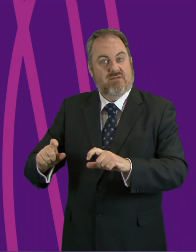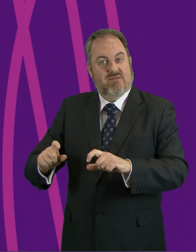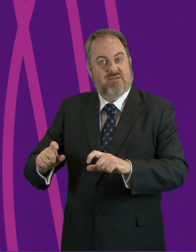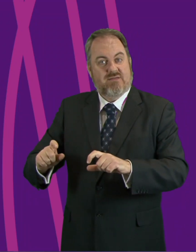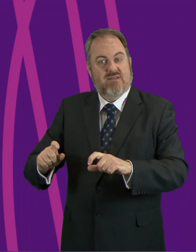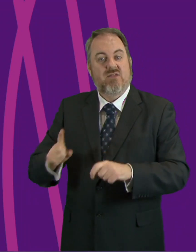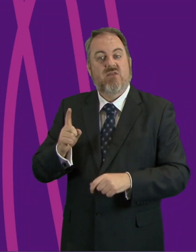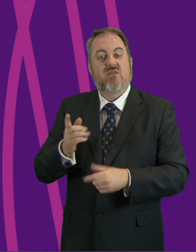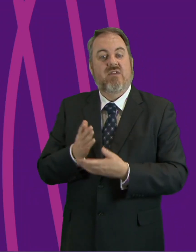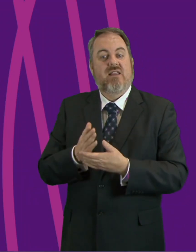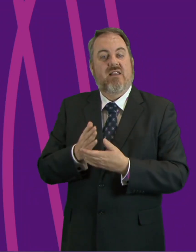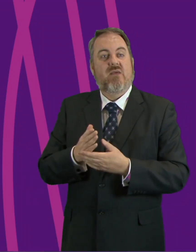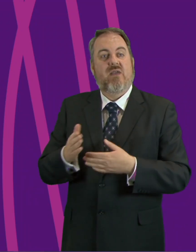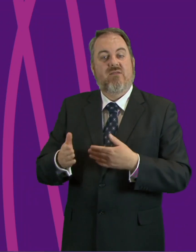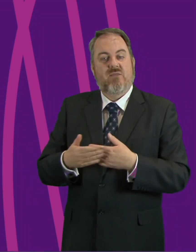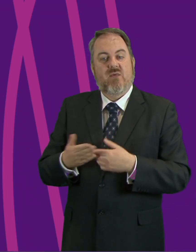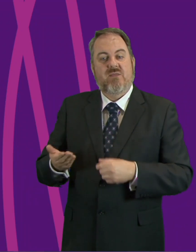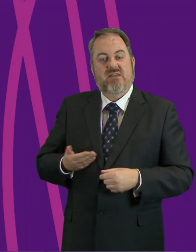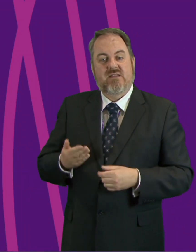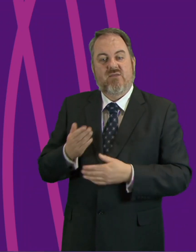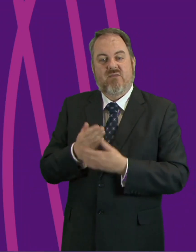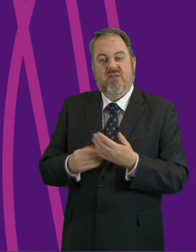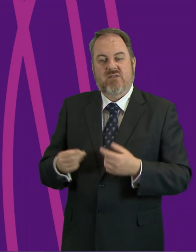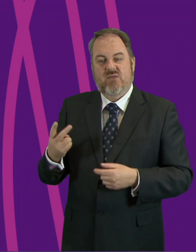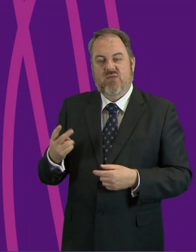for 2:30. Hold on 1 second.